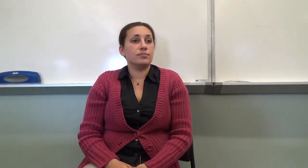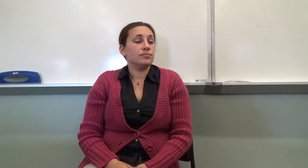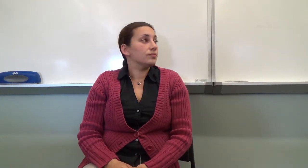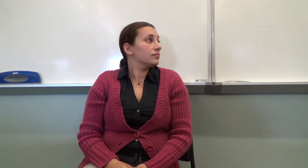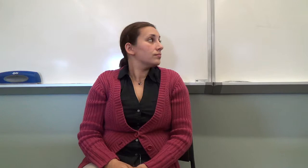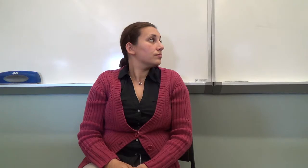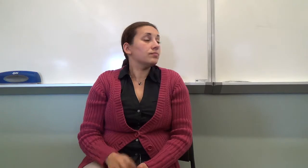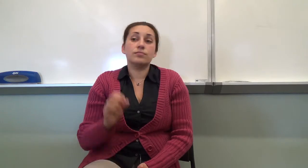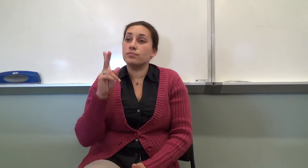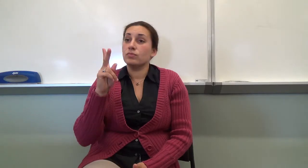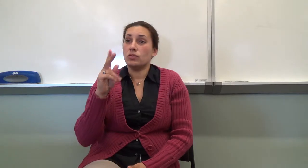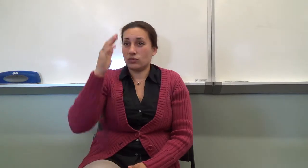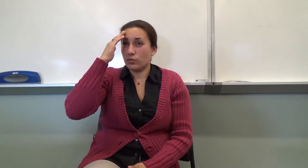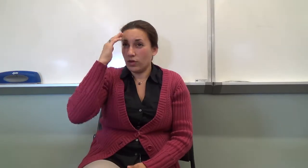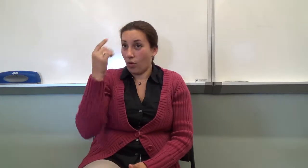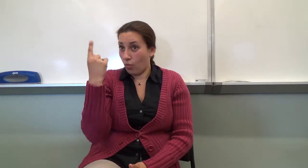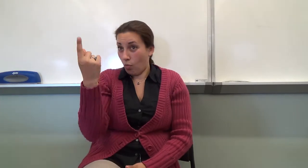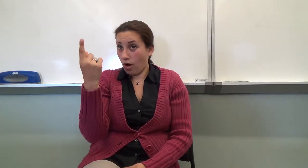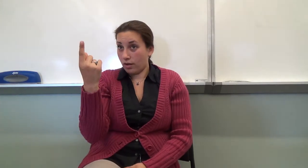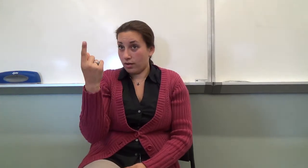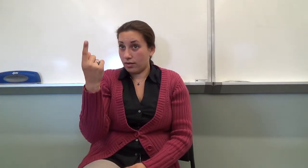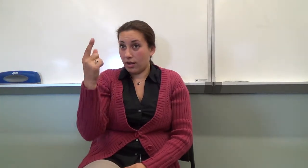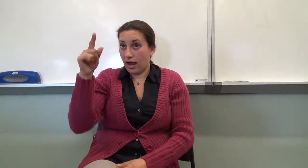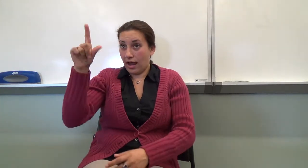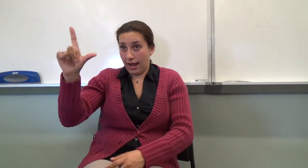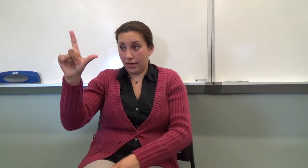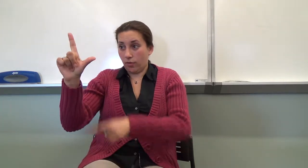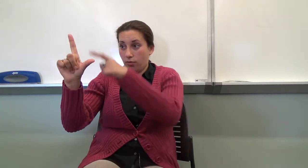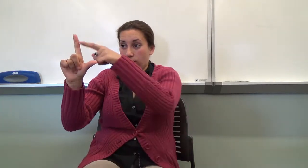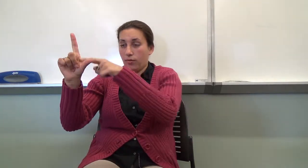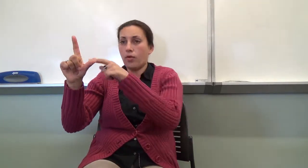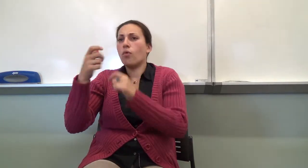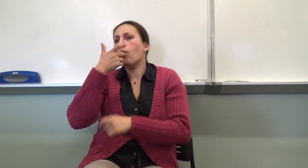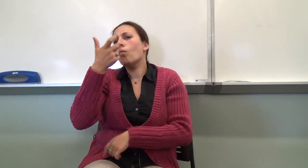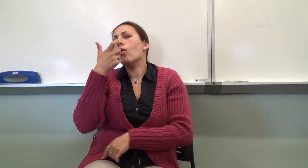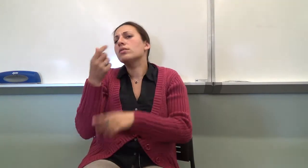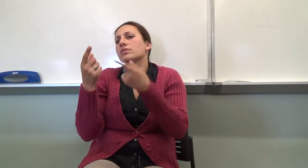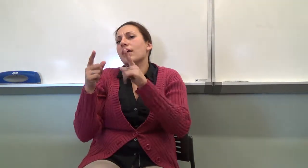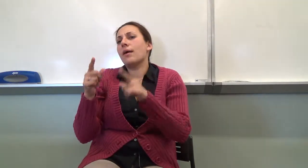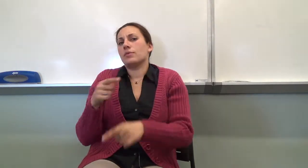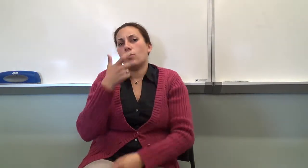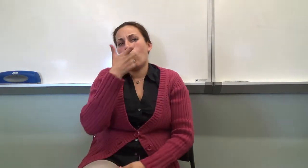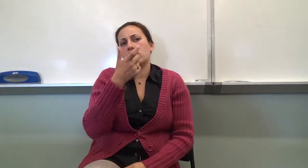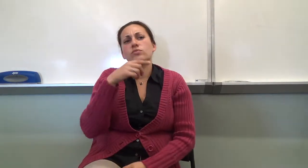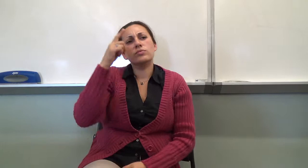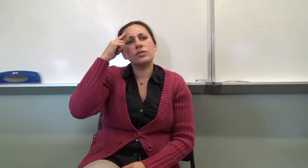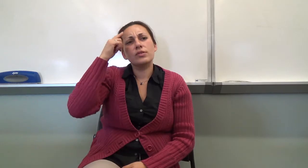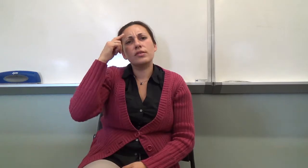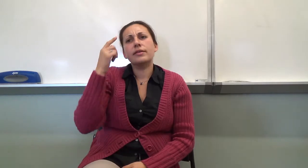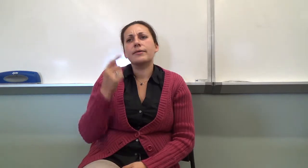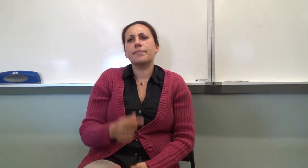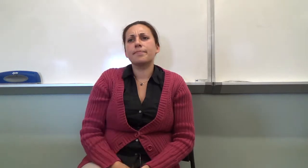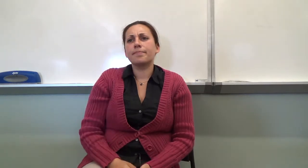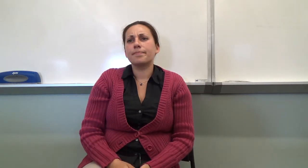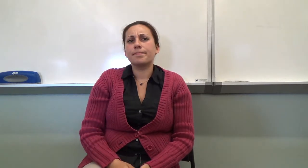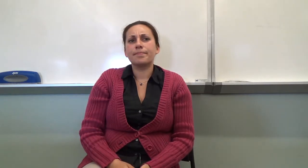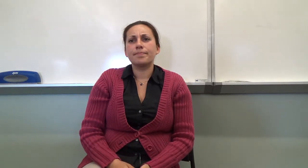Okay, so we know one angle, right? Now watch what happens. What do you think? Yeah. It's all going to fall